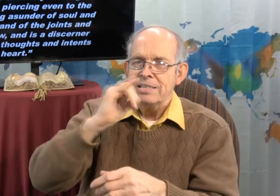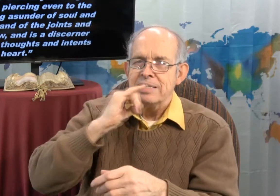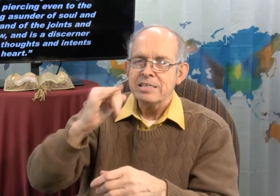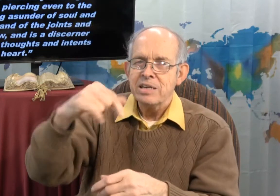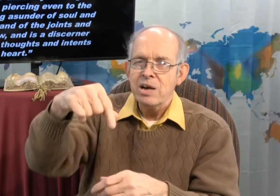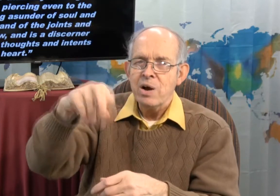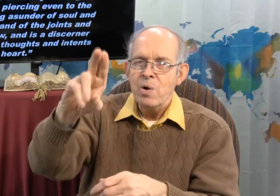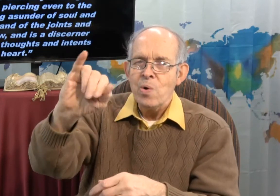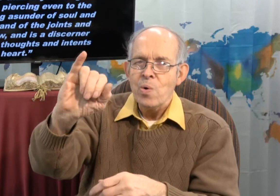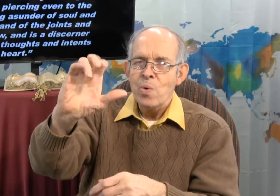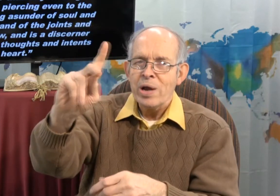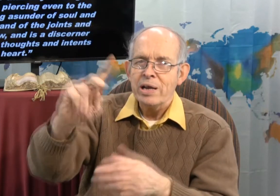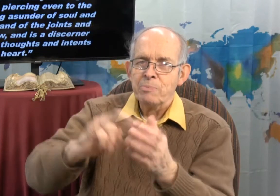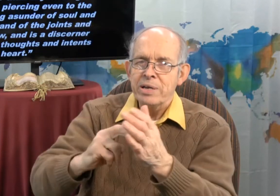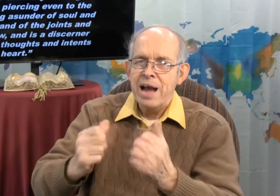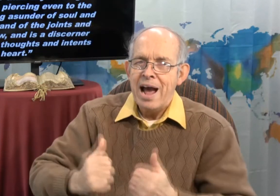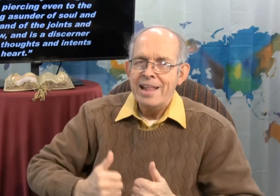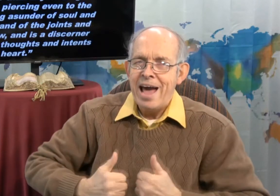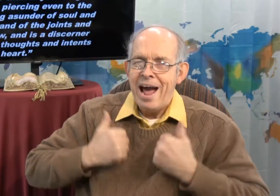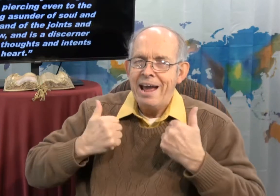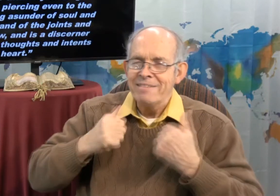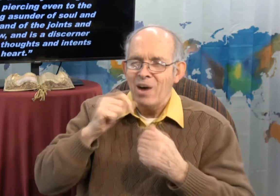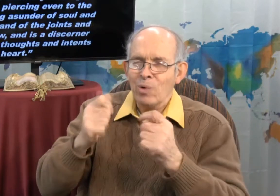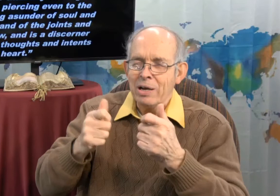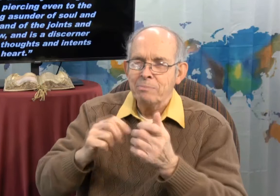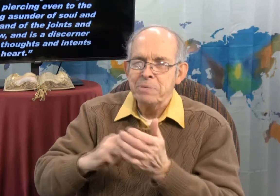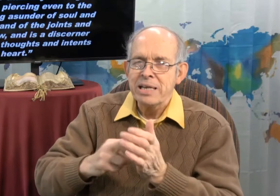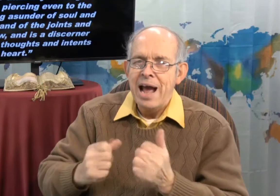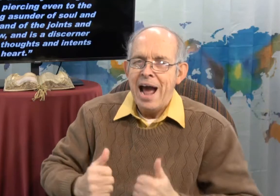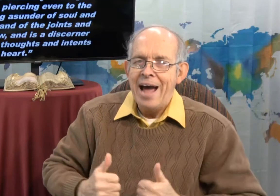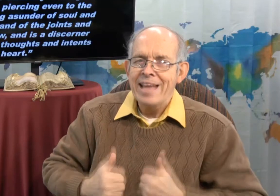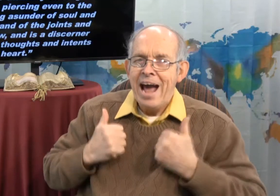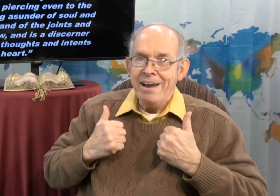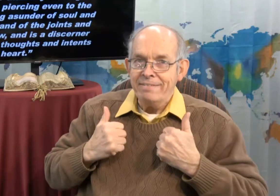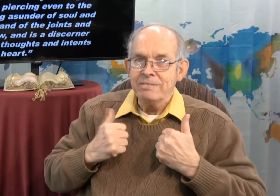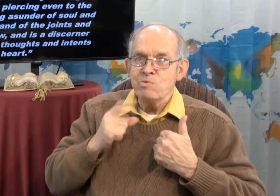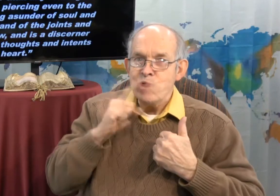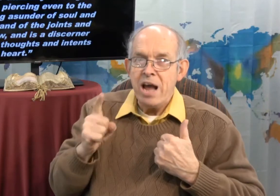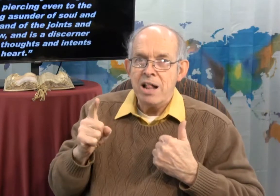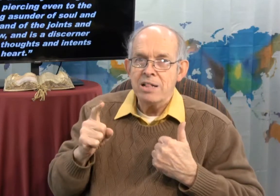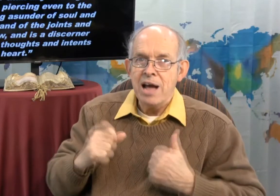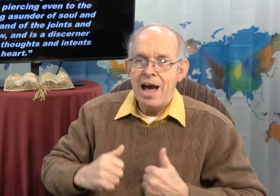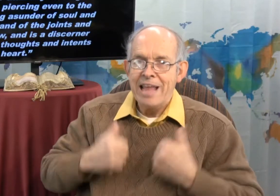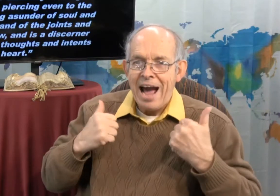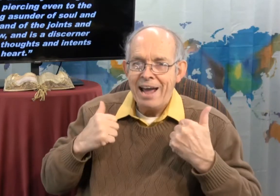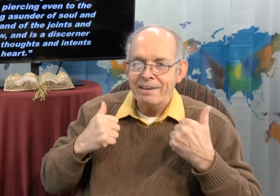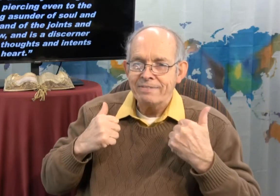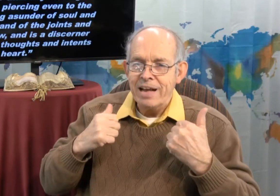is with me alive, not with me alive, real alive,